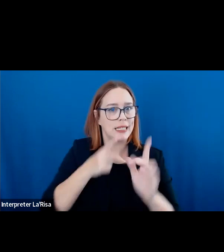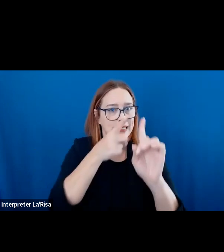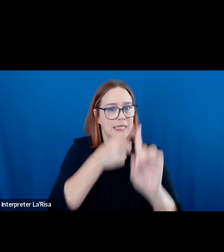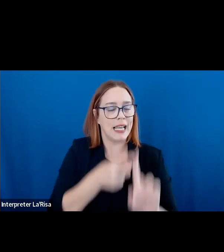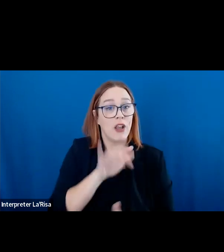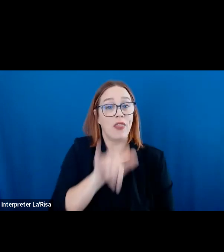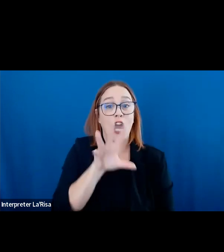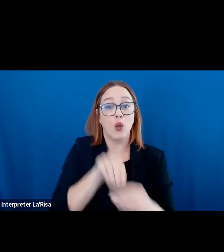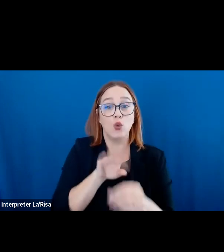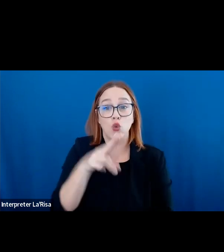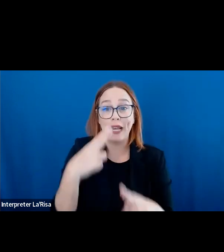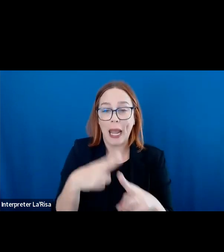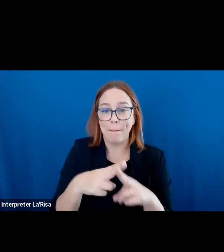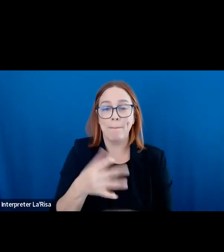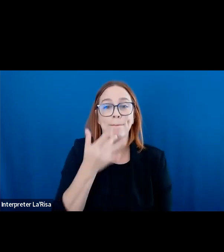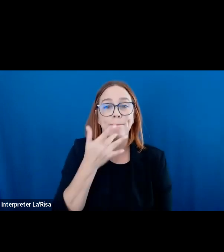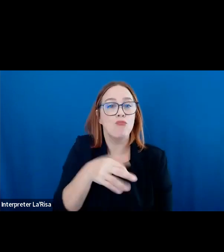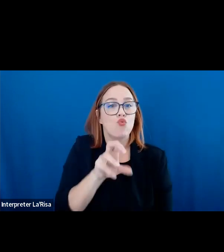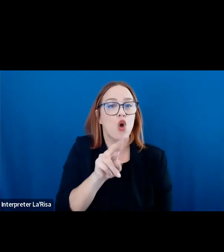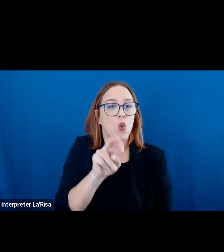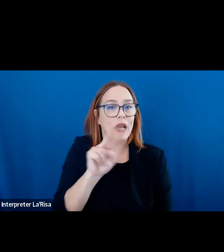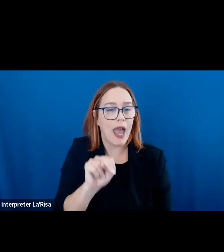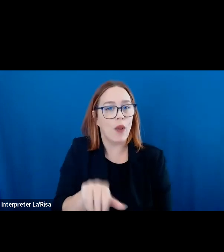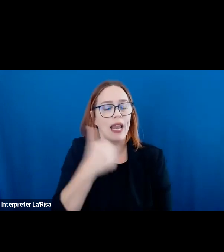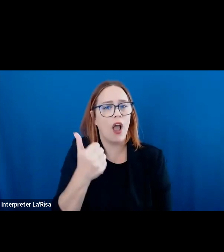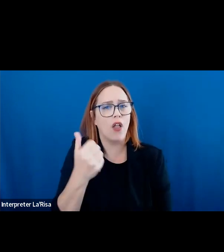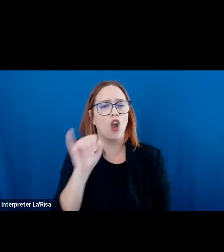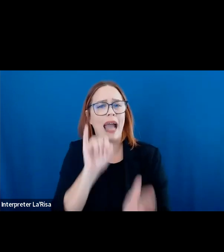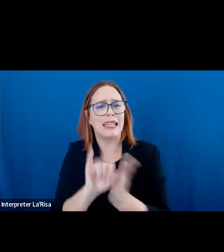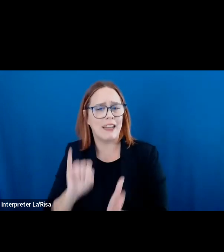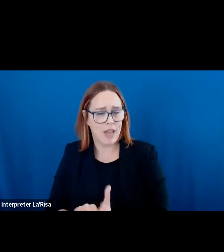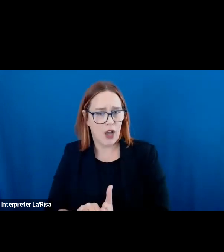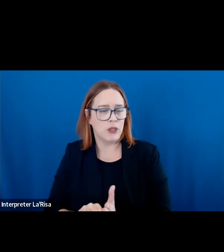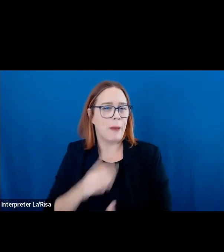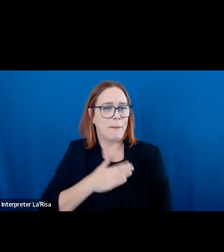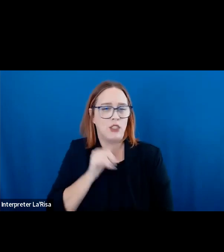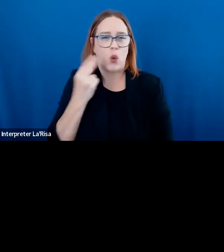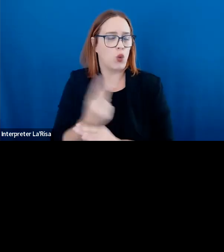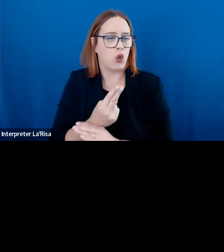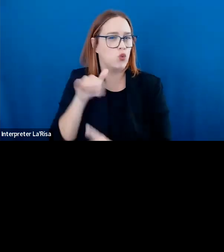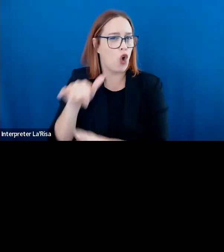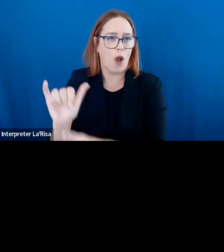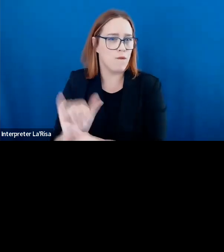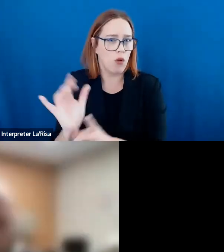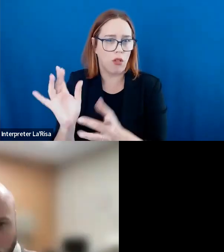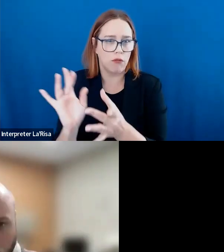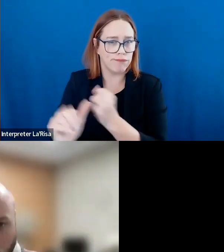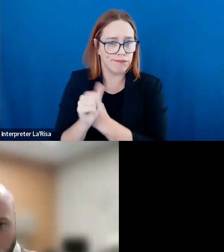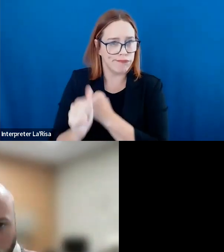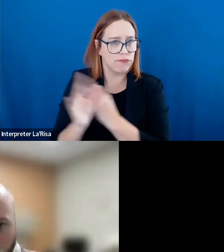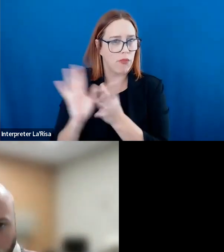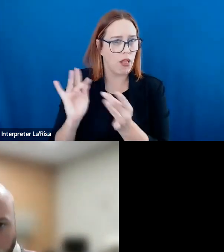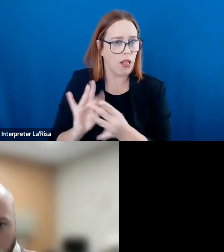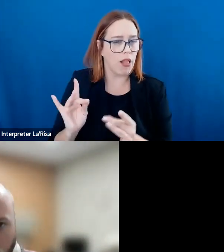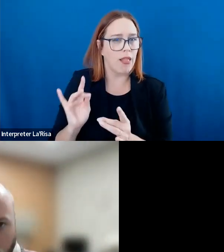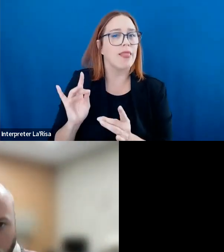other personal identifiers, and avoiding the use of harmful or derogatory language. I would also like to note that though this